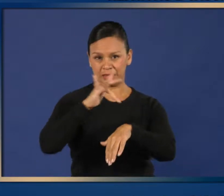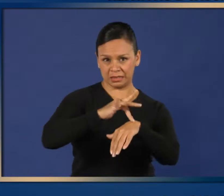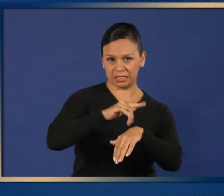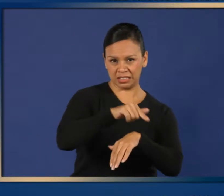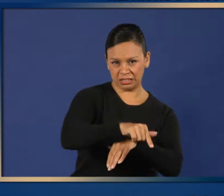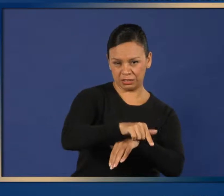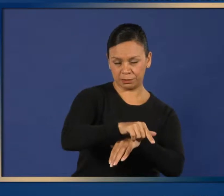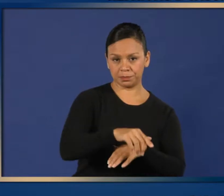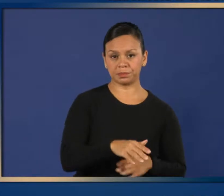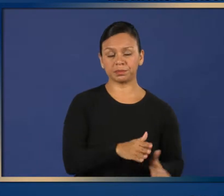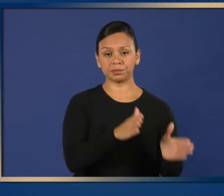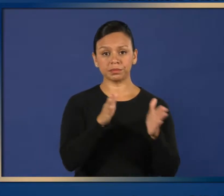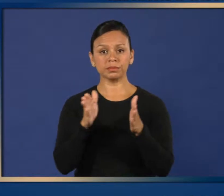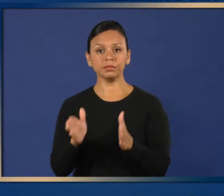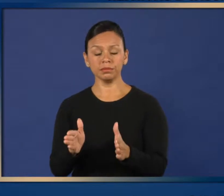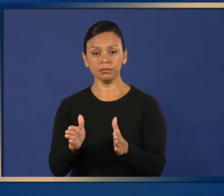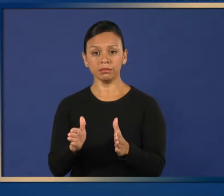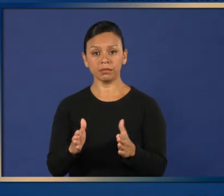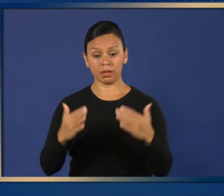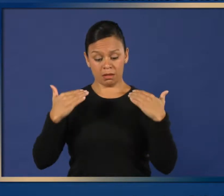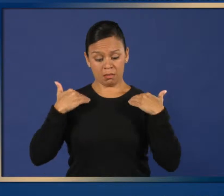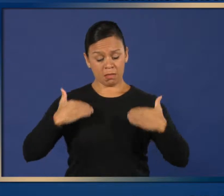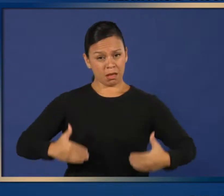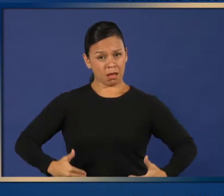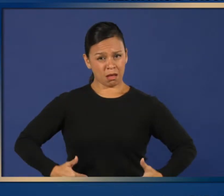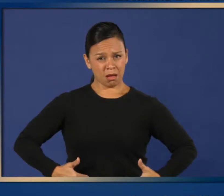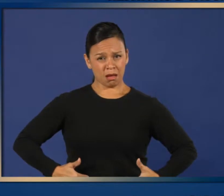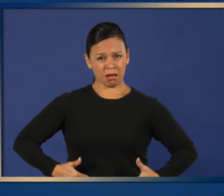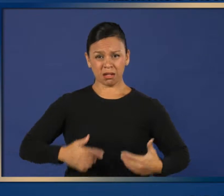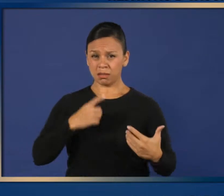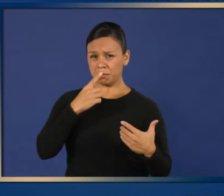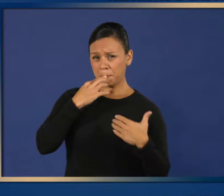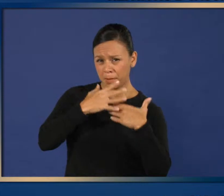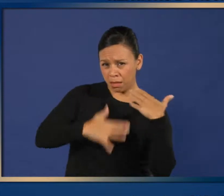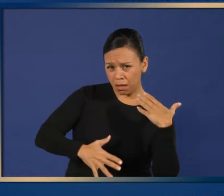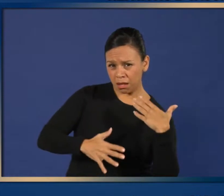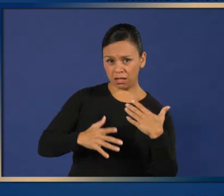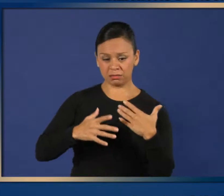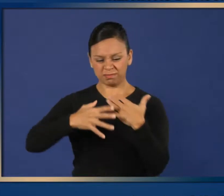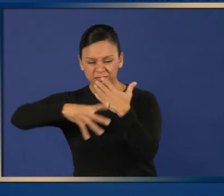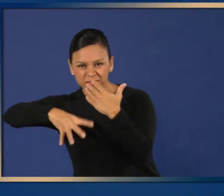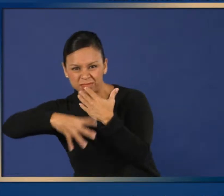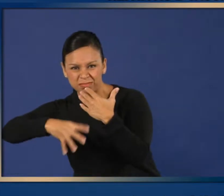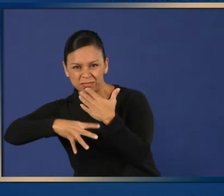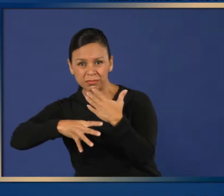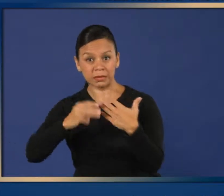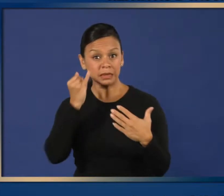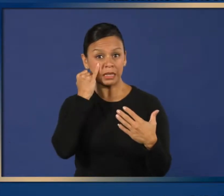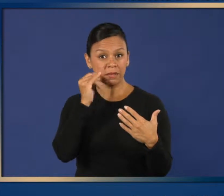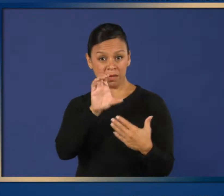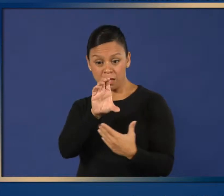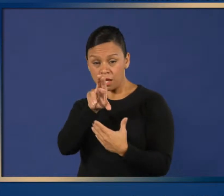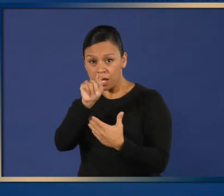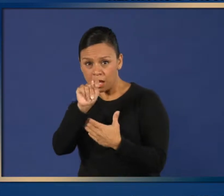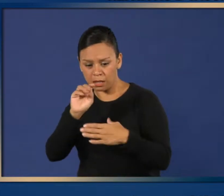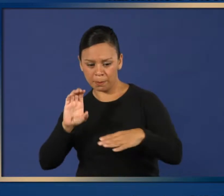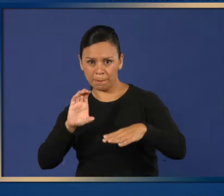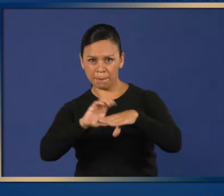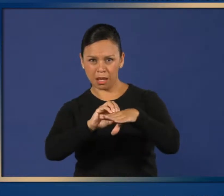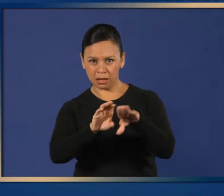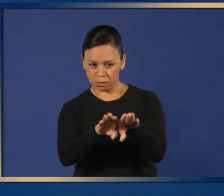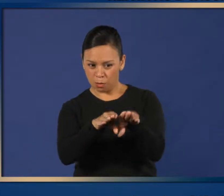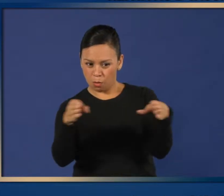contact with blood or body fluids through breaks in the skin, such as bites, cuts,